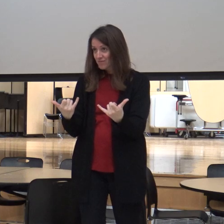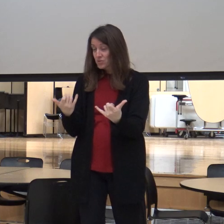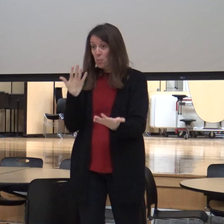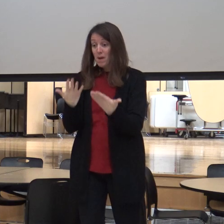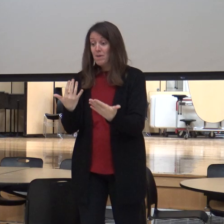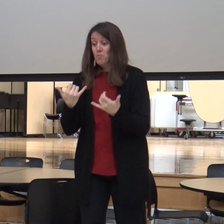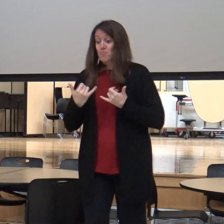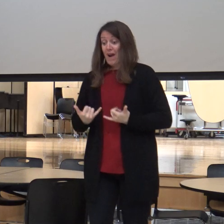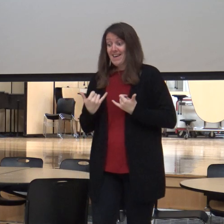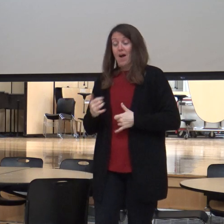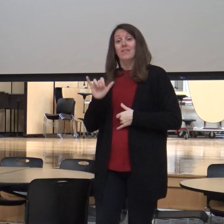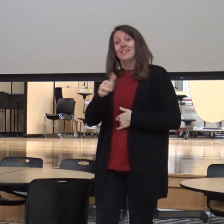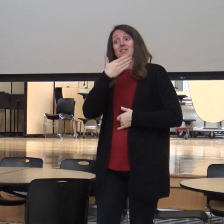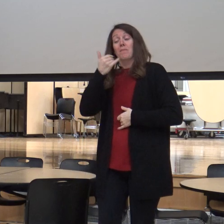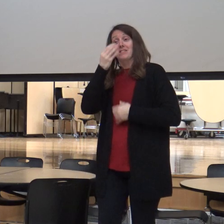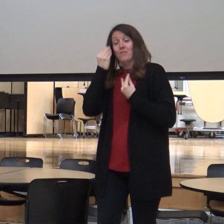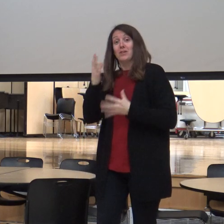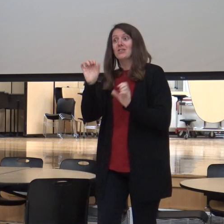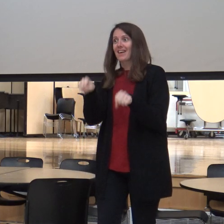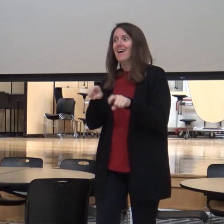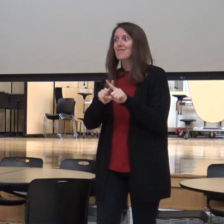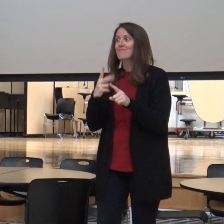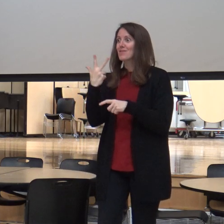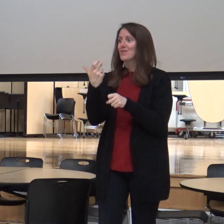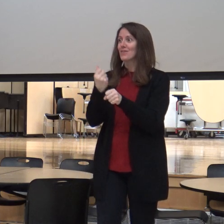3 years from now, 5 years from now? Probably not.